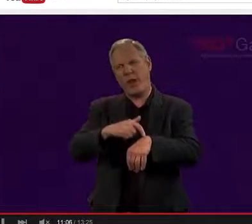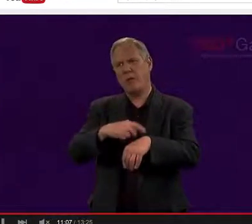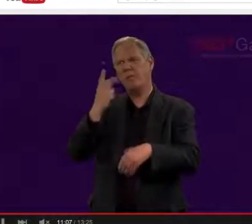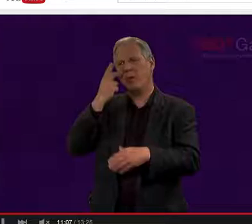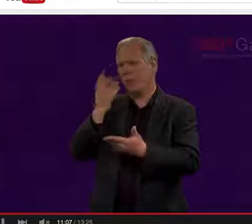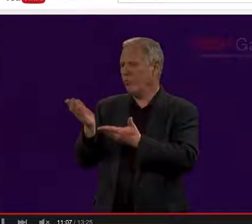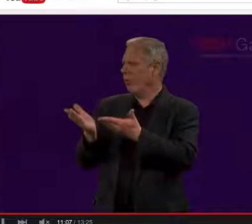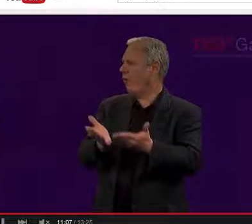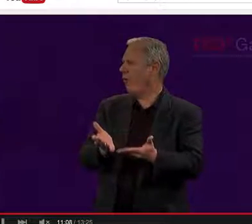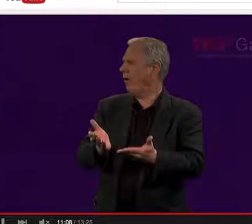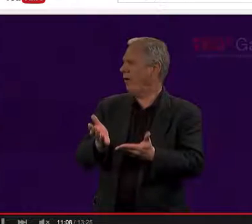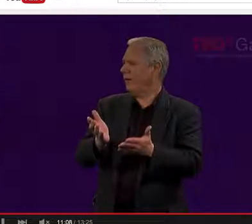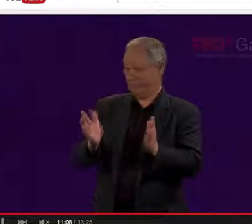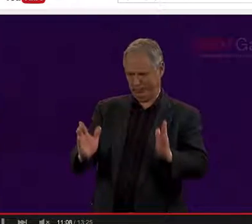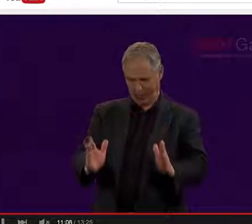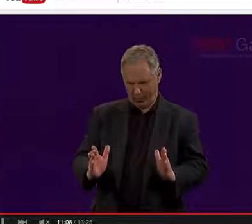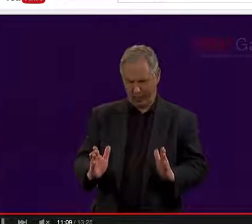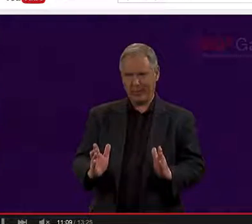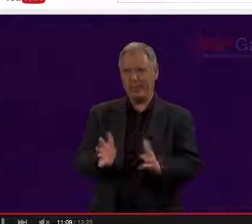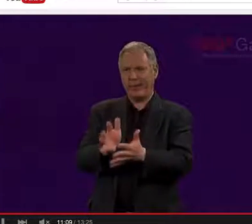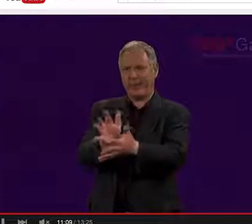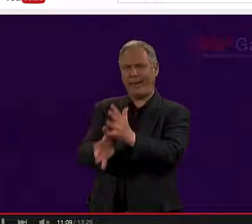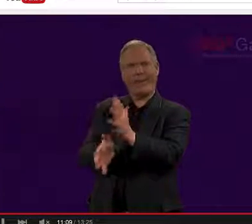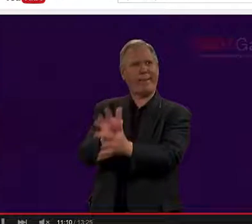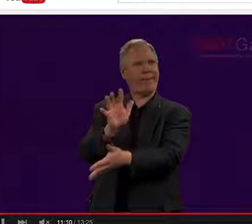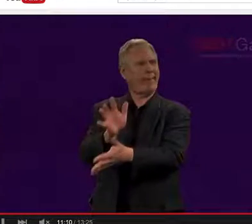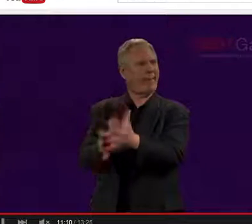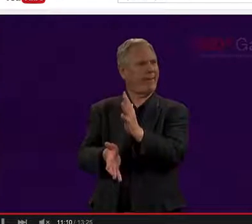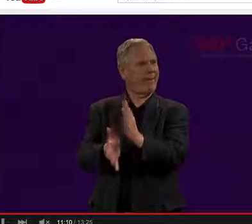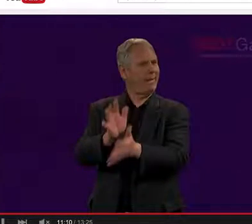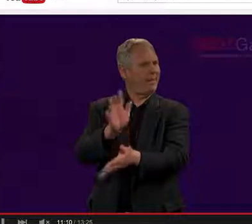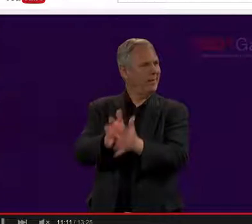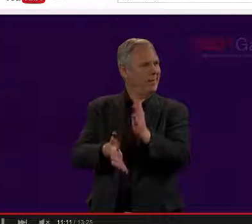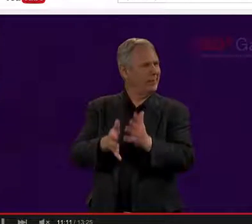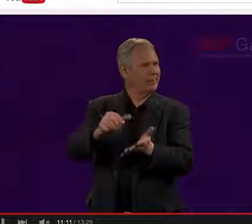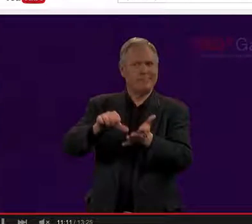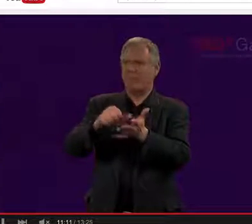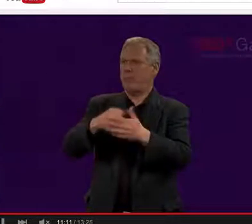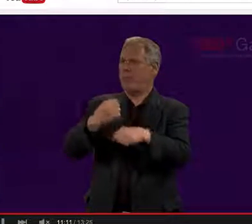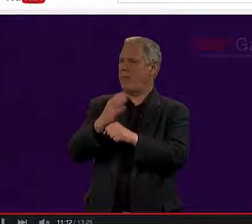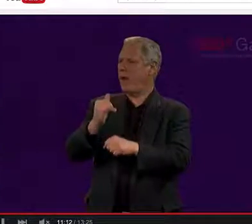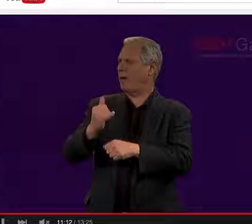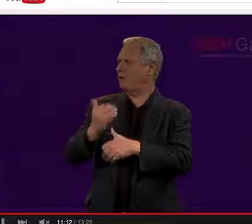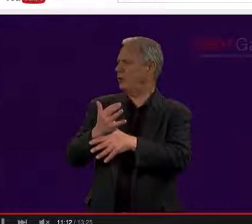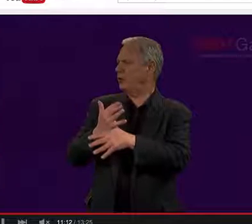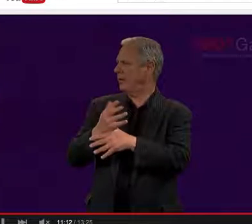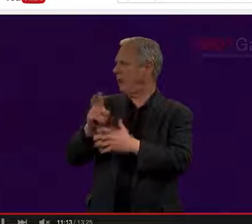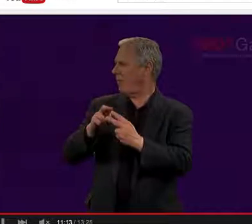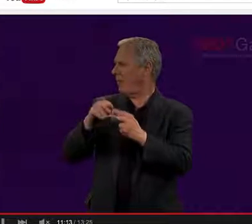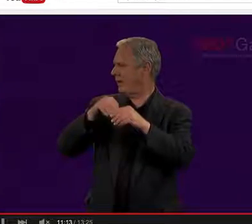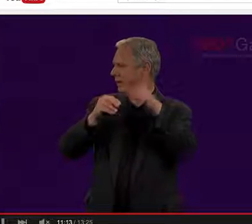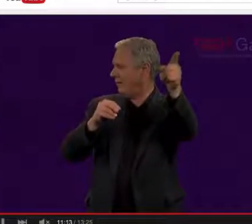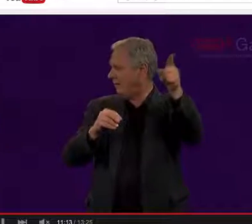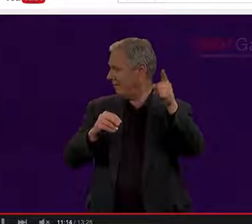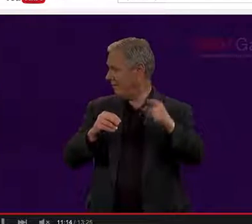I again brought hand shapes for the shadows to